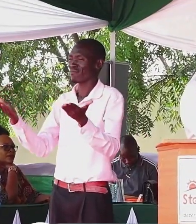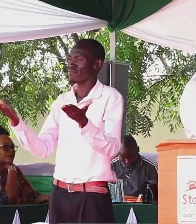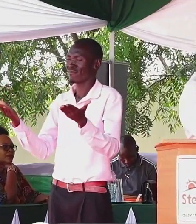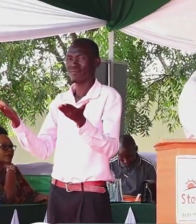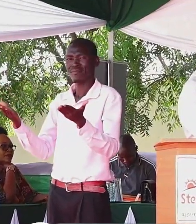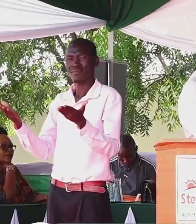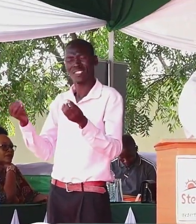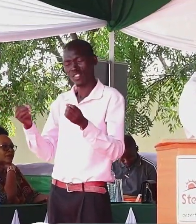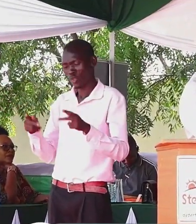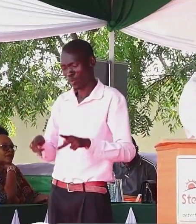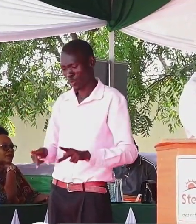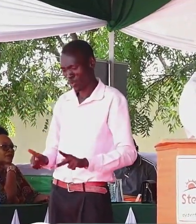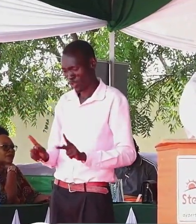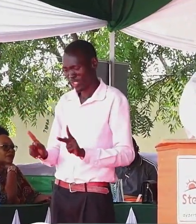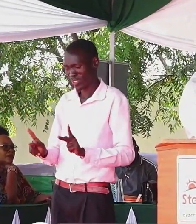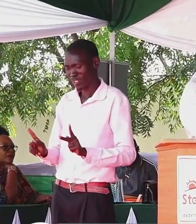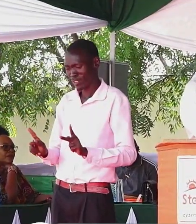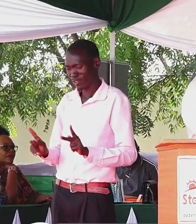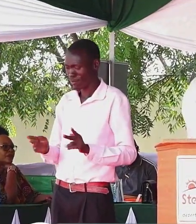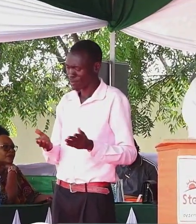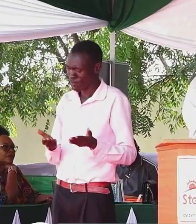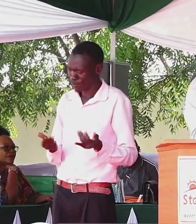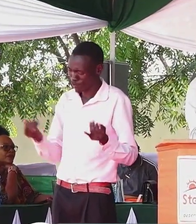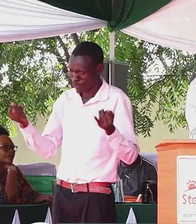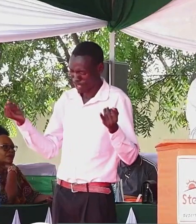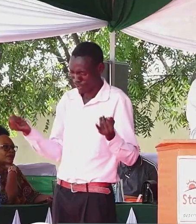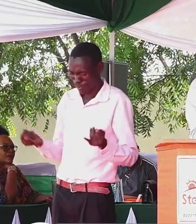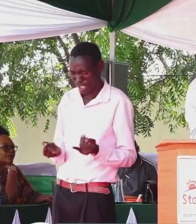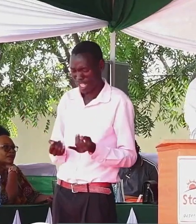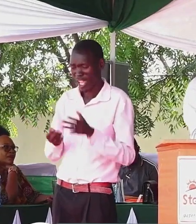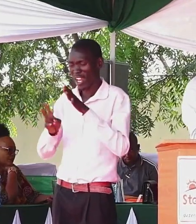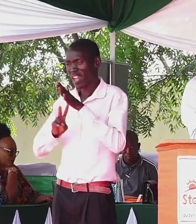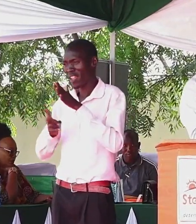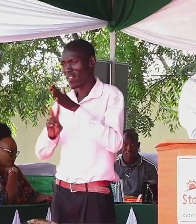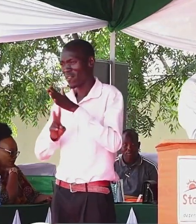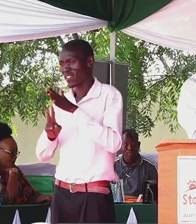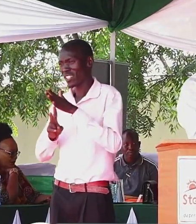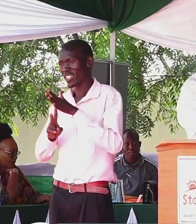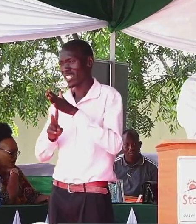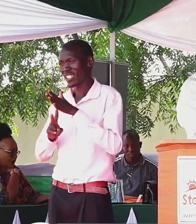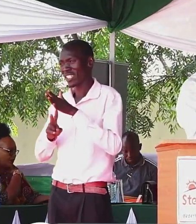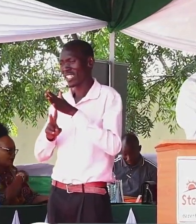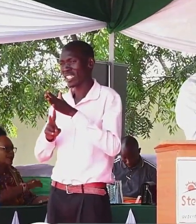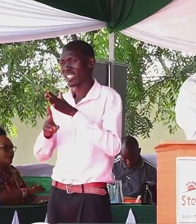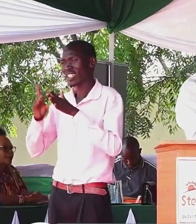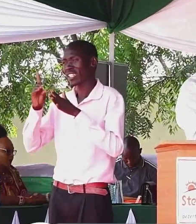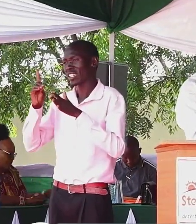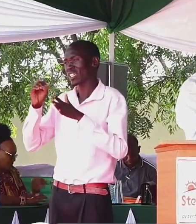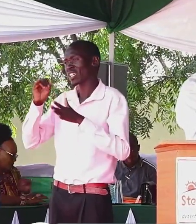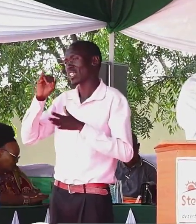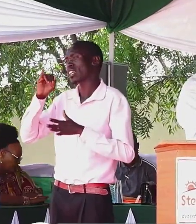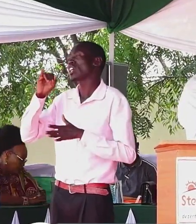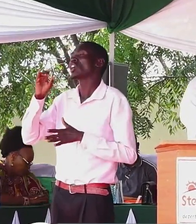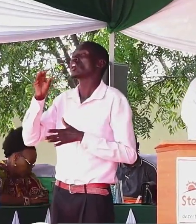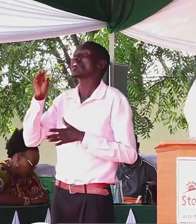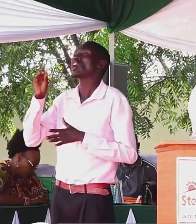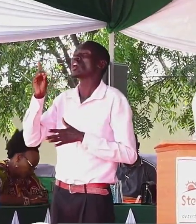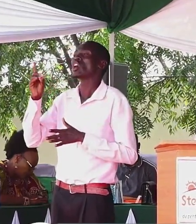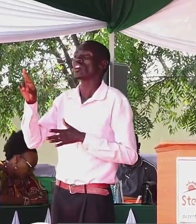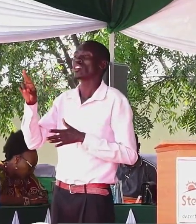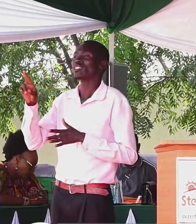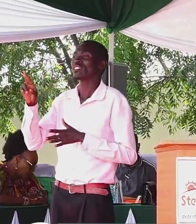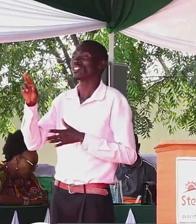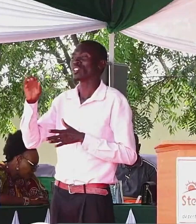to take this opportunity to invite the Deputy Governor, Dr. John Erus. Thank you.